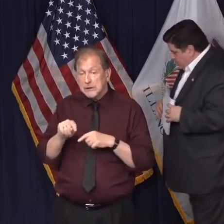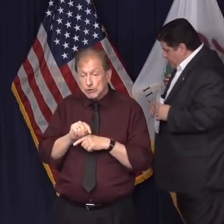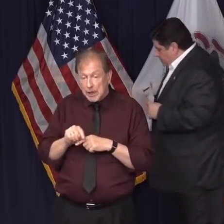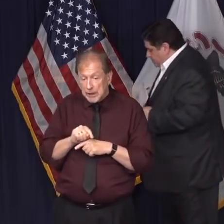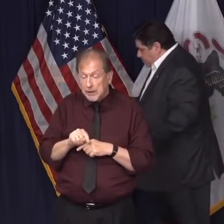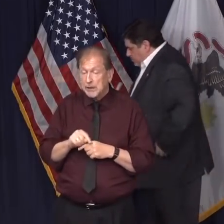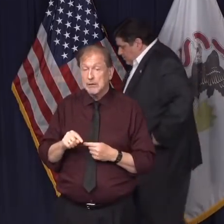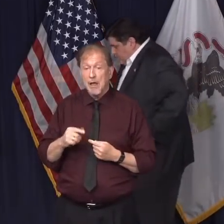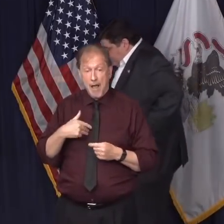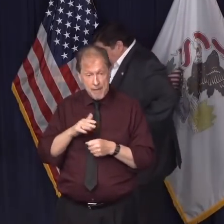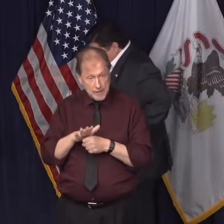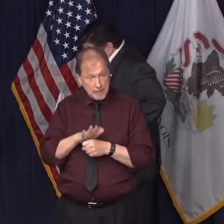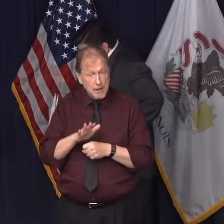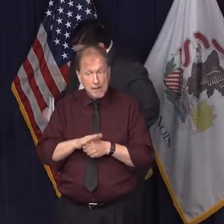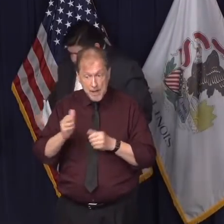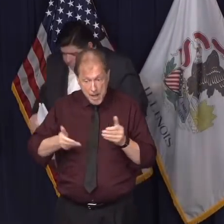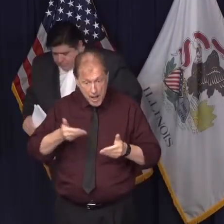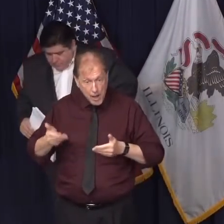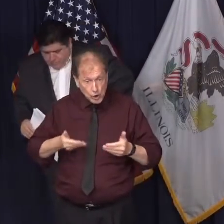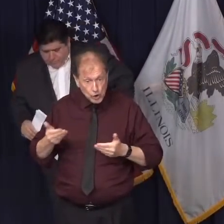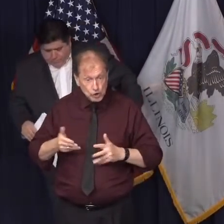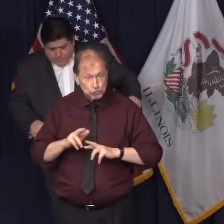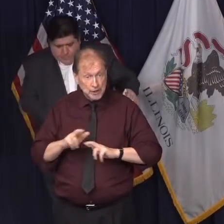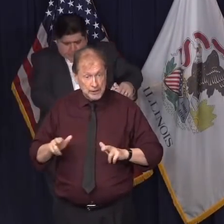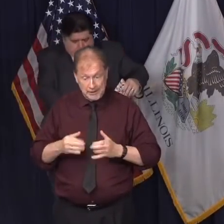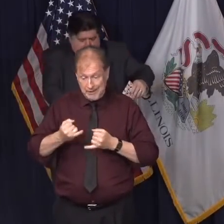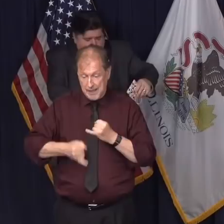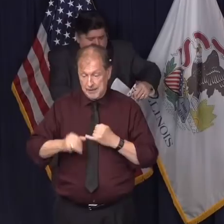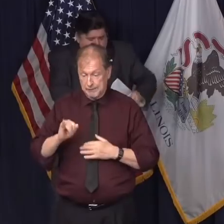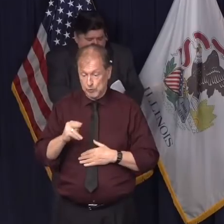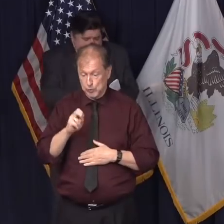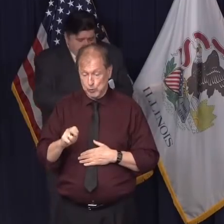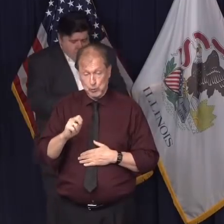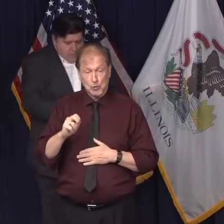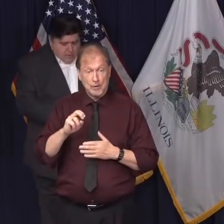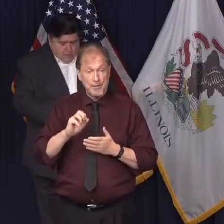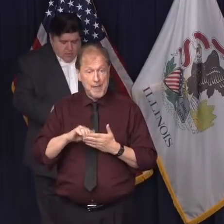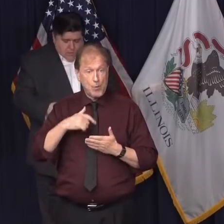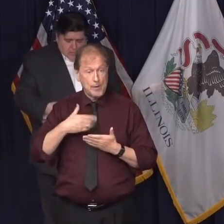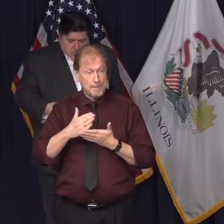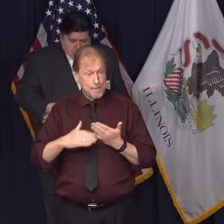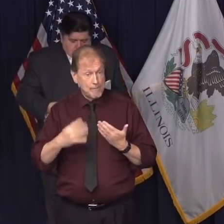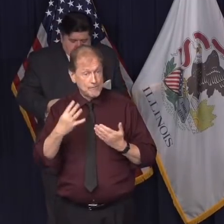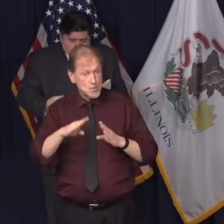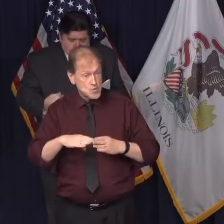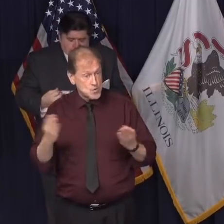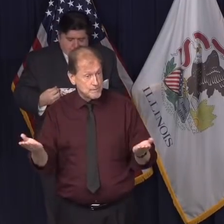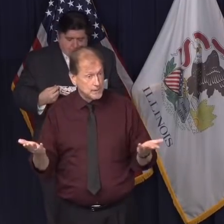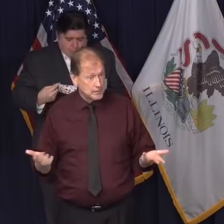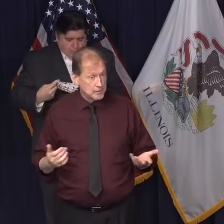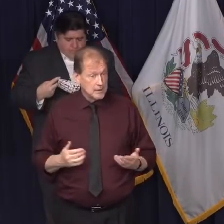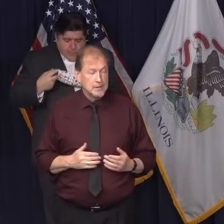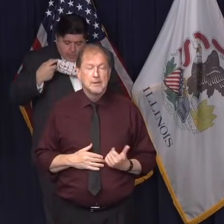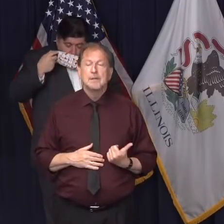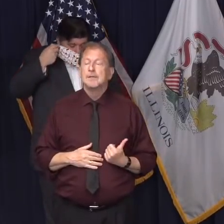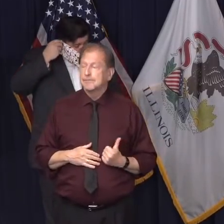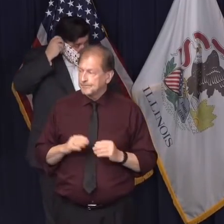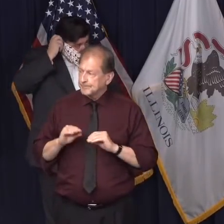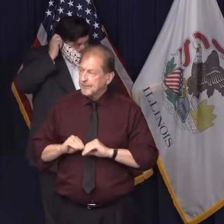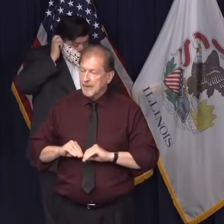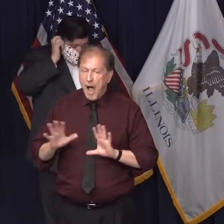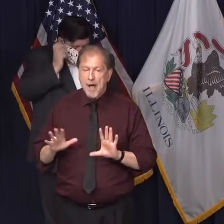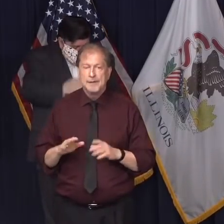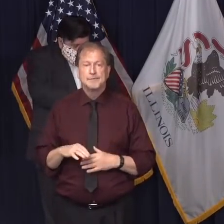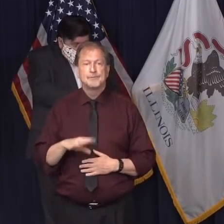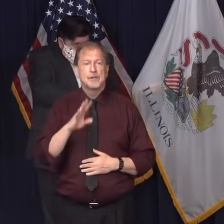state have enough people by the end of June to move into phase 4? Right. So just a clarification, when we think